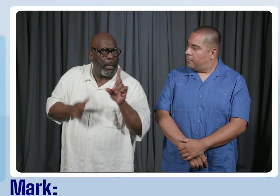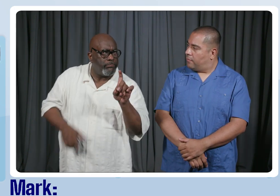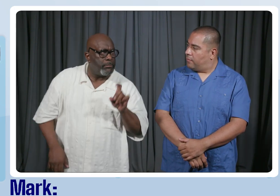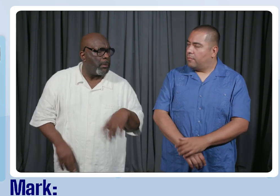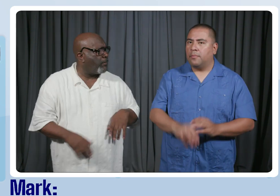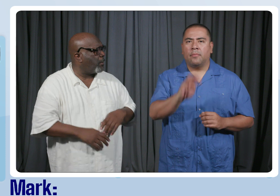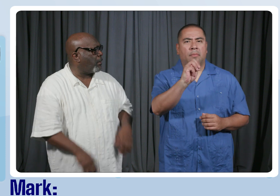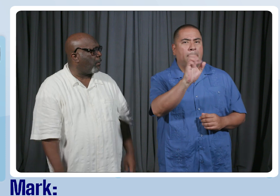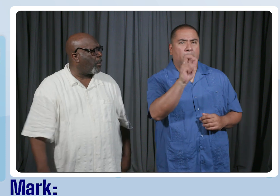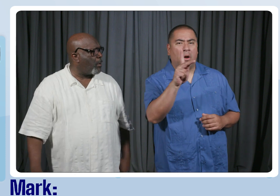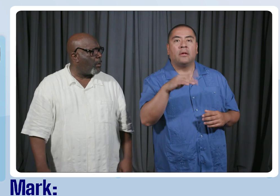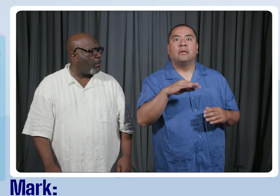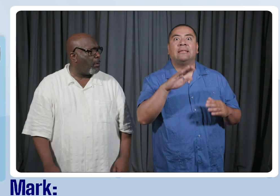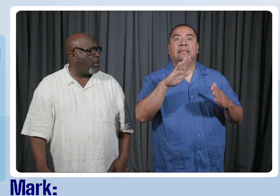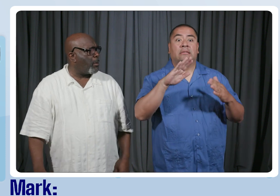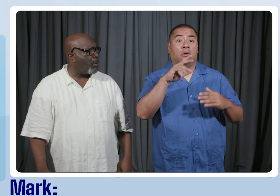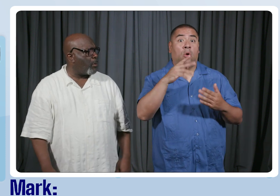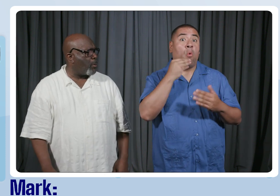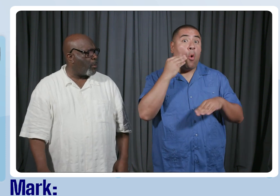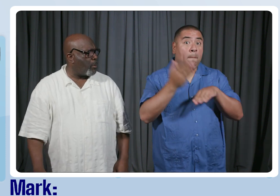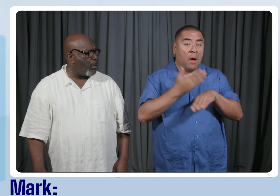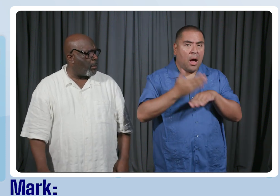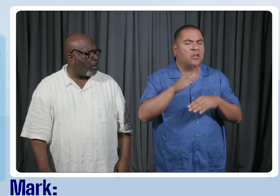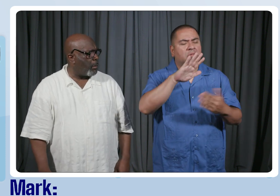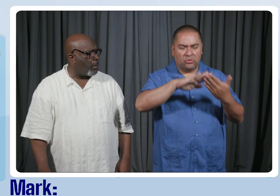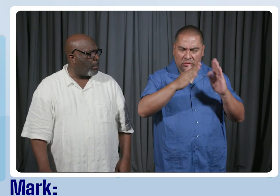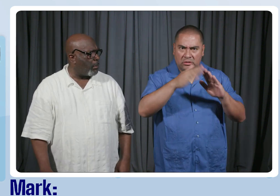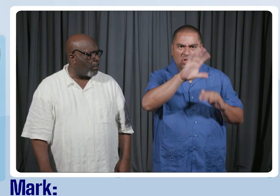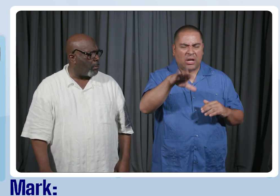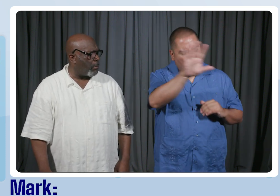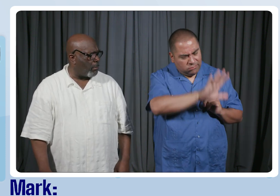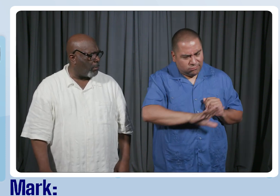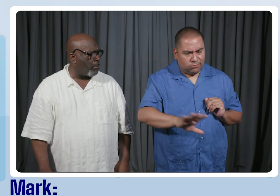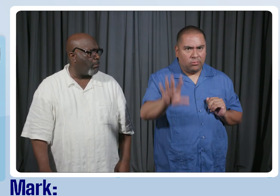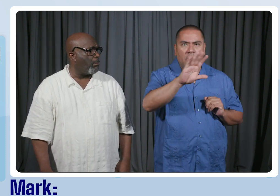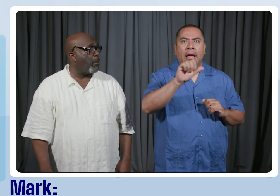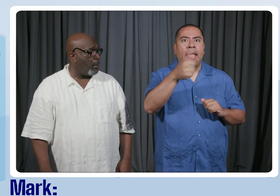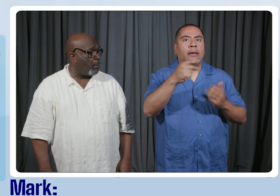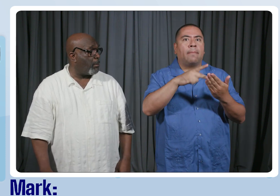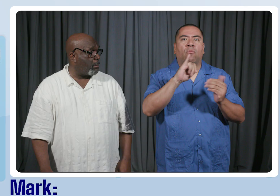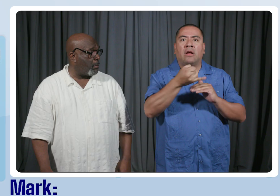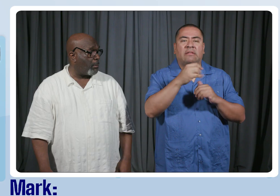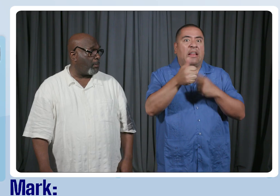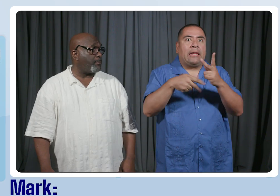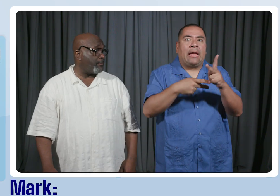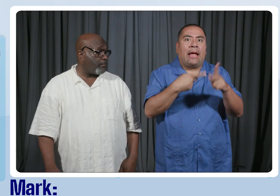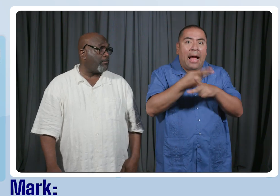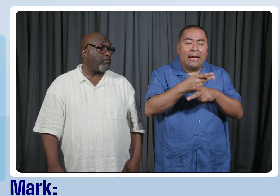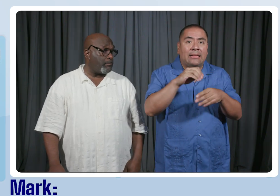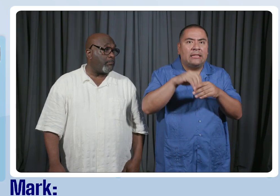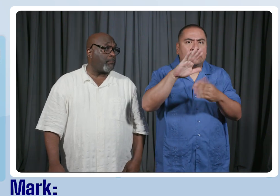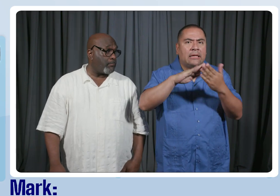program, does work citywide. So we are capable of handling projects of any kind across the city of Chicago. Of course, there